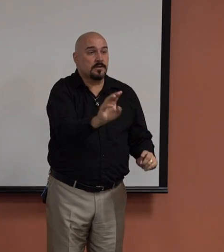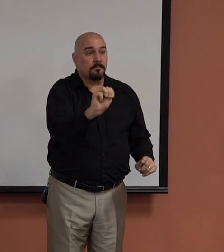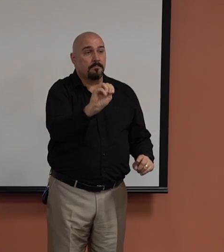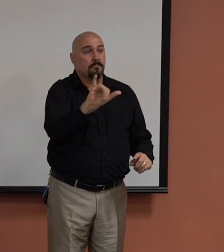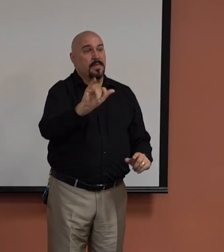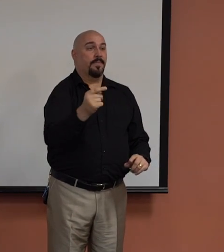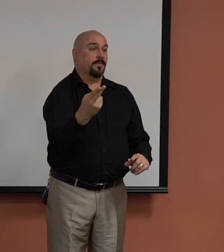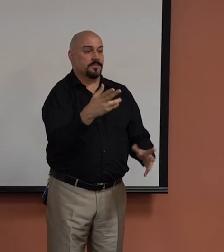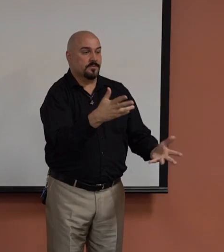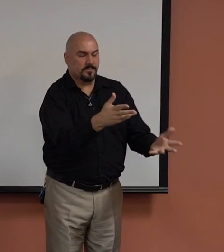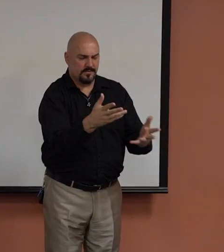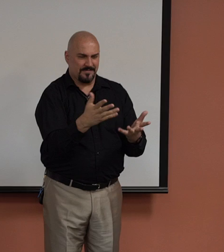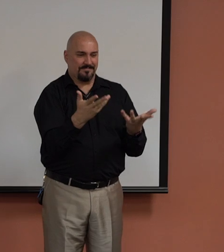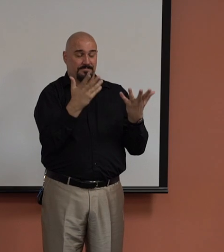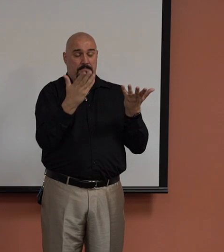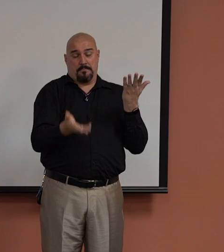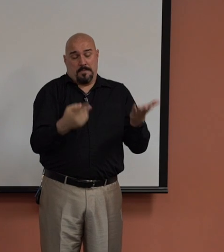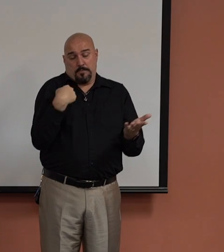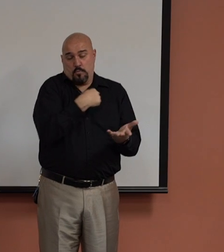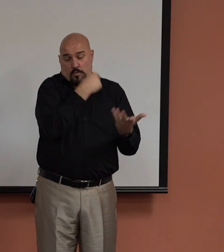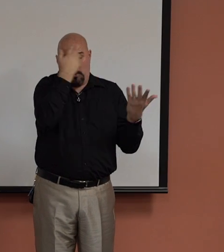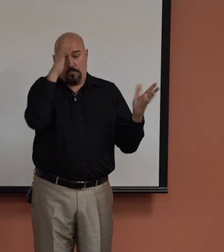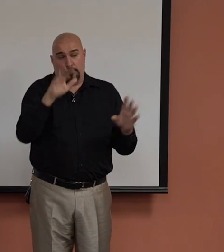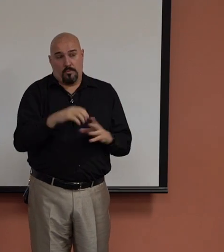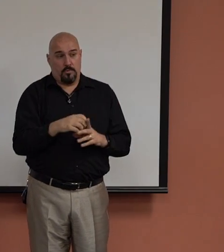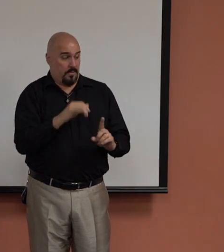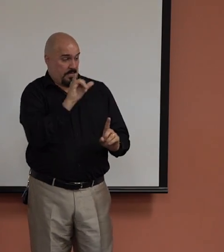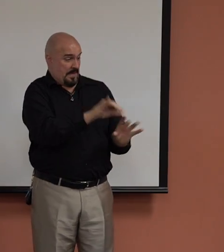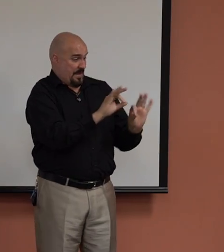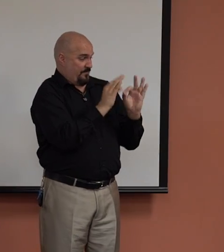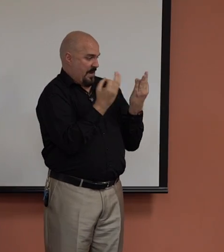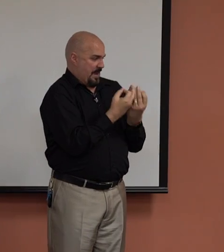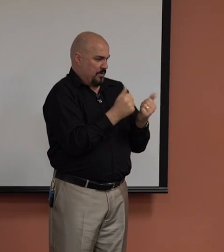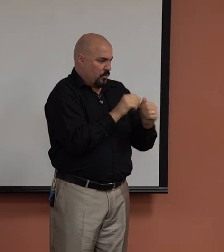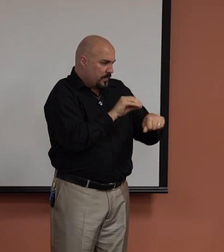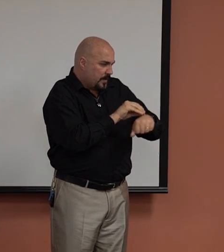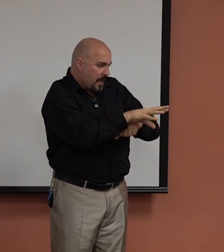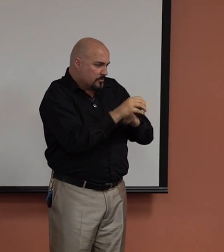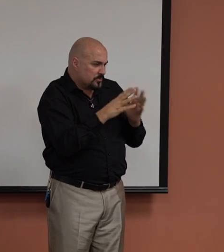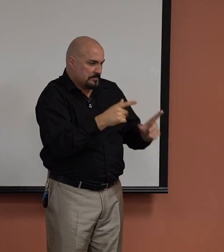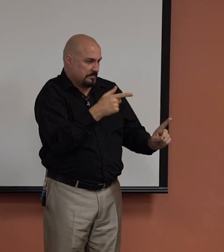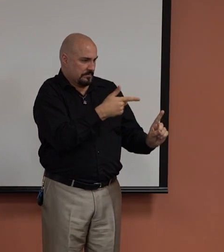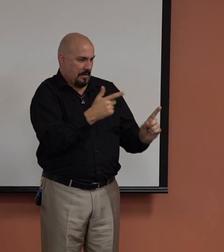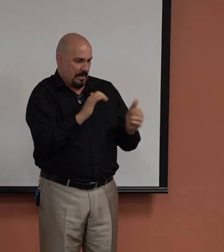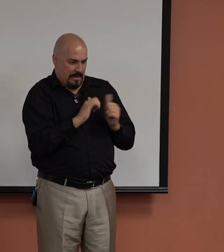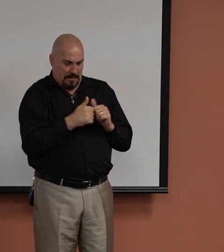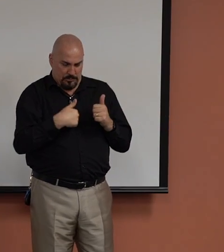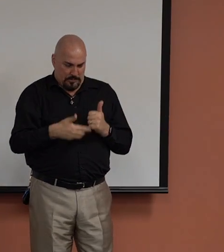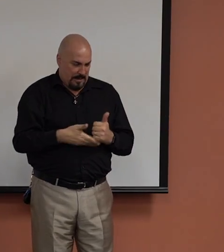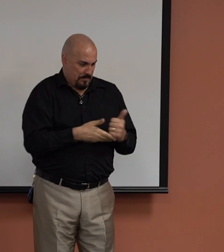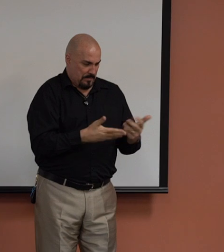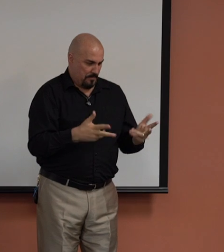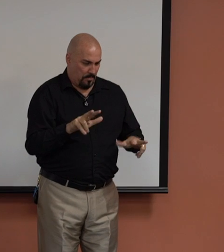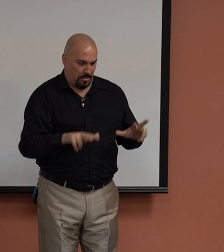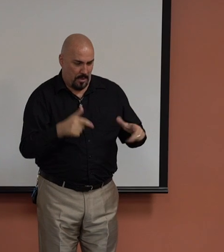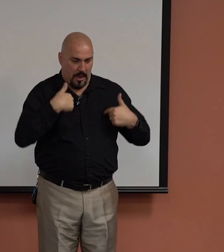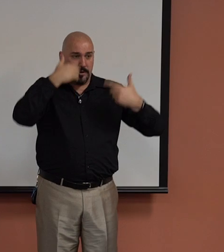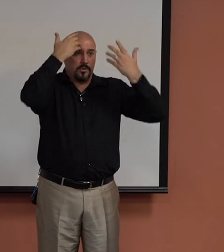this counselor with this family, but I reached out to Shirley and said, hey, would you